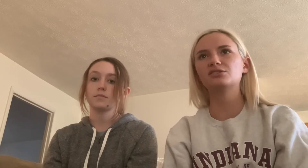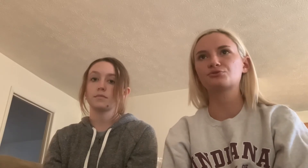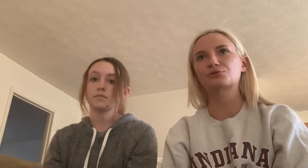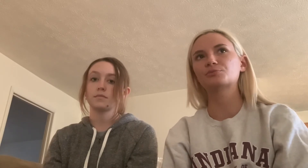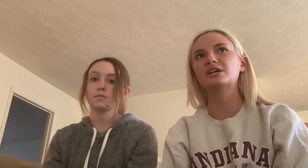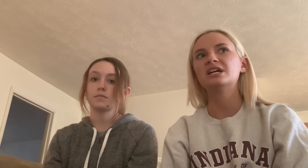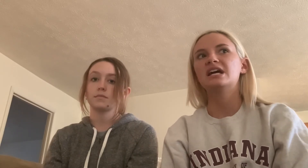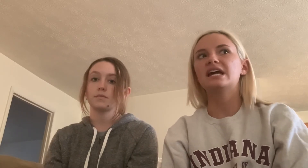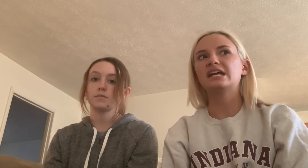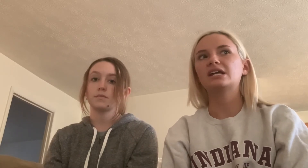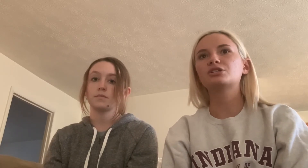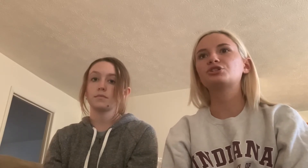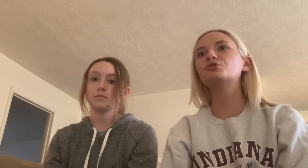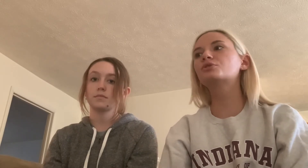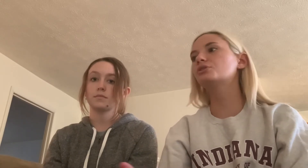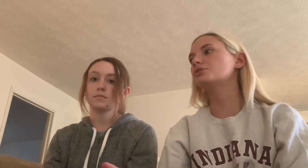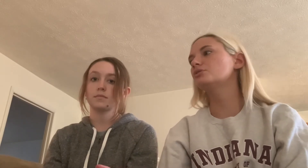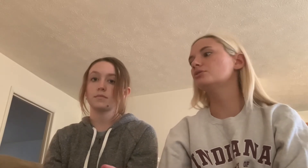group, and you could